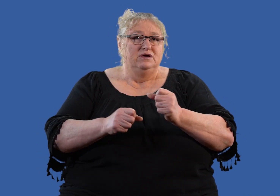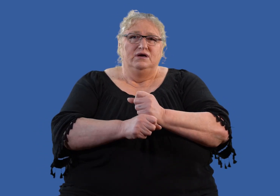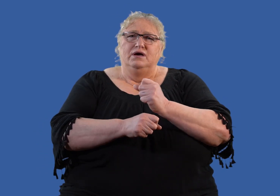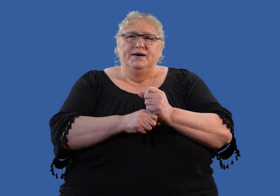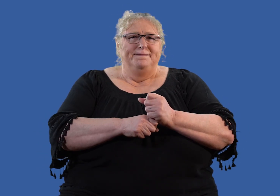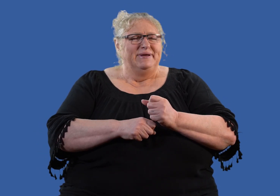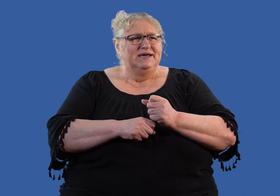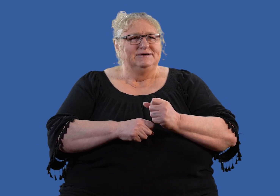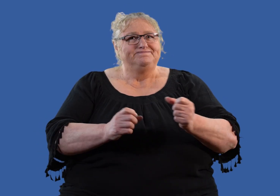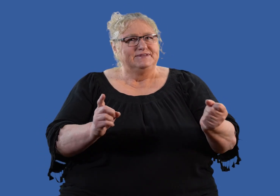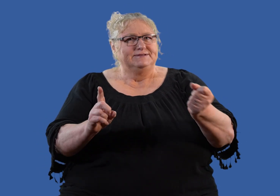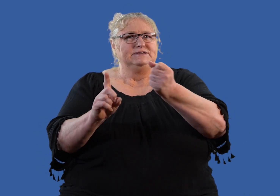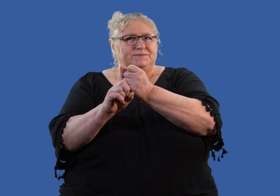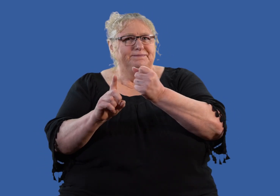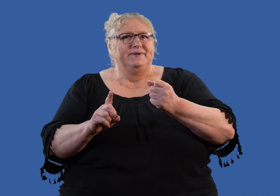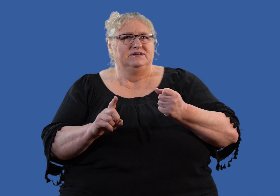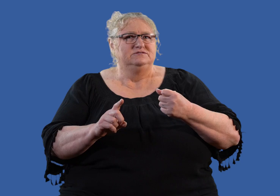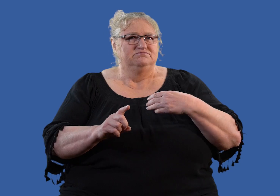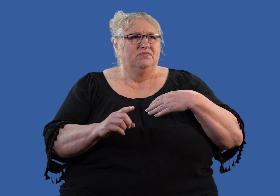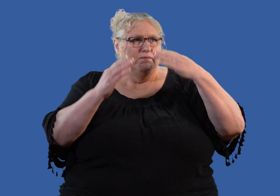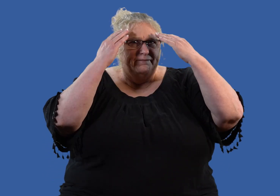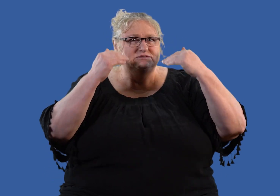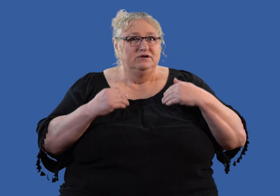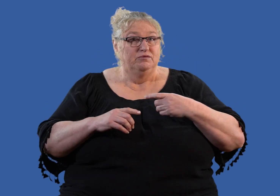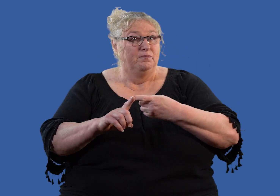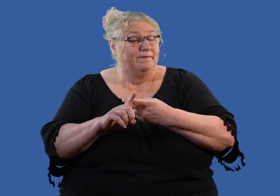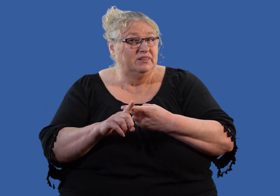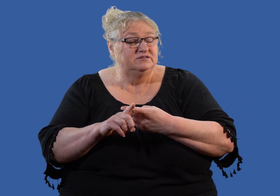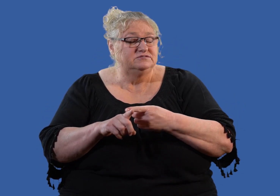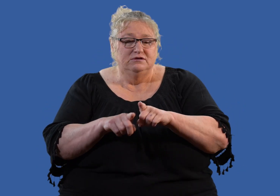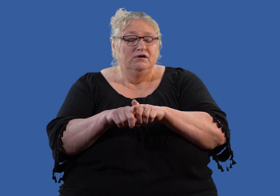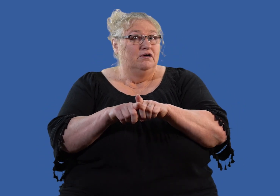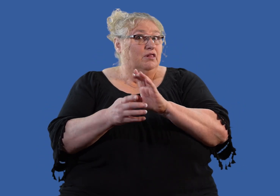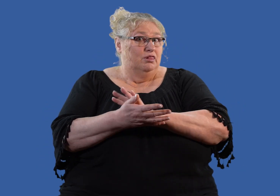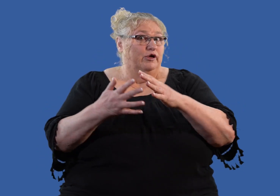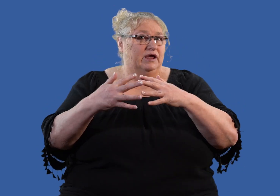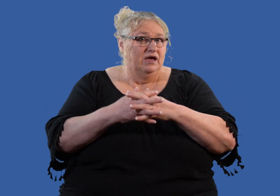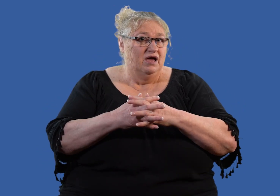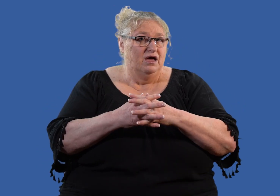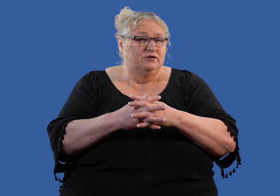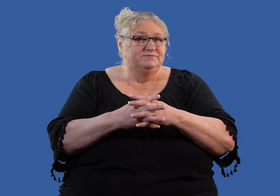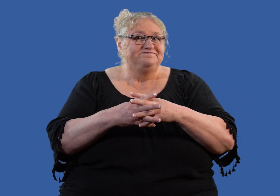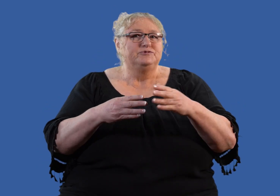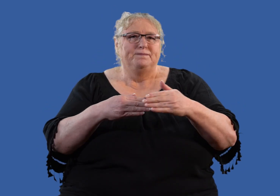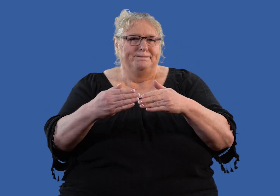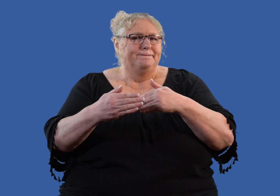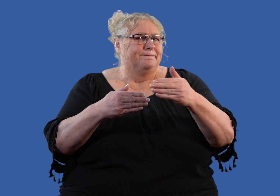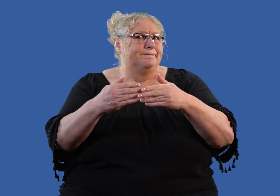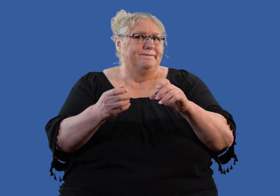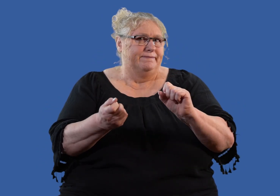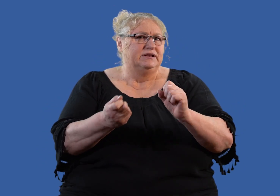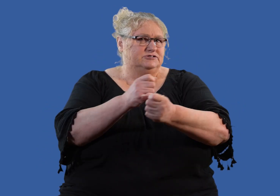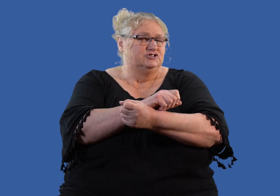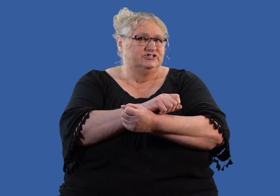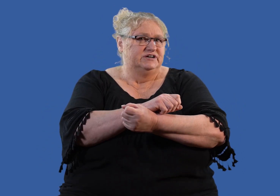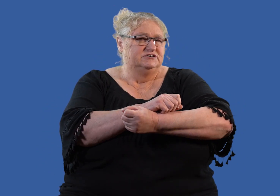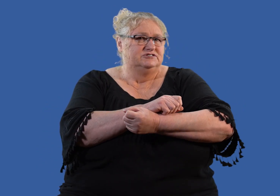We need to understand why we feel different and how the choices in our lives can affect our overall mental state.